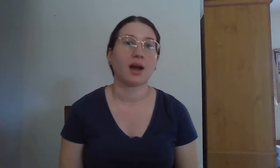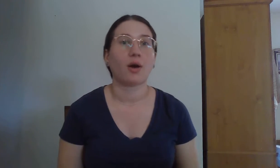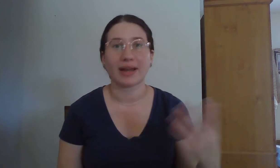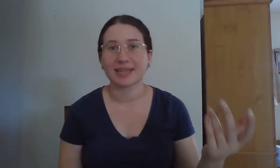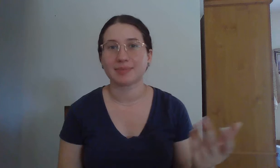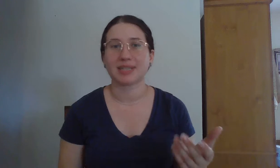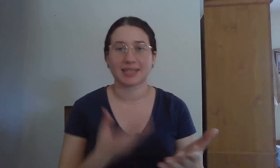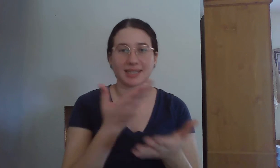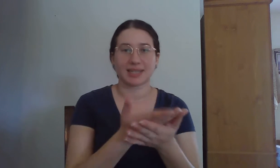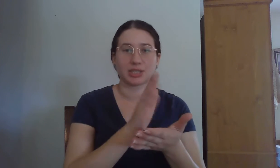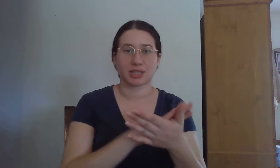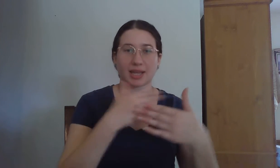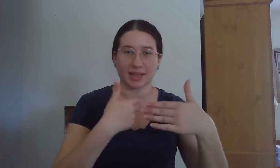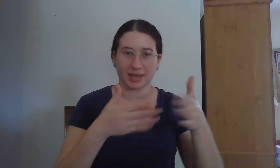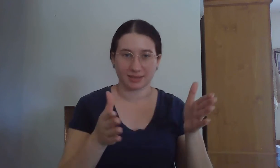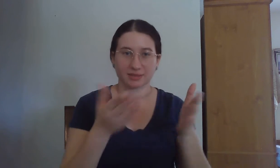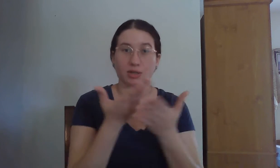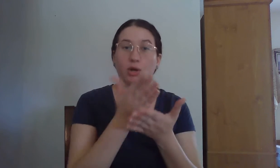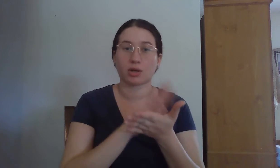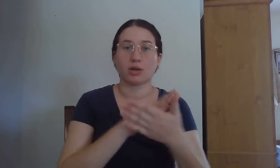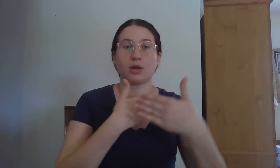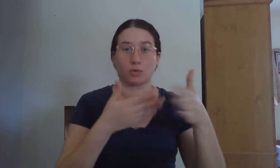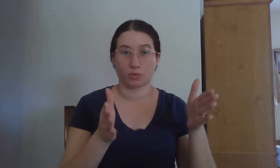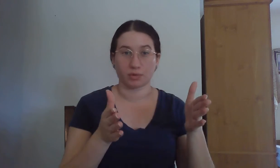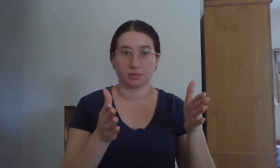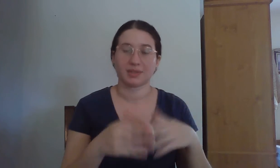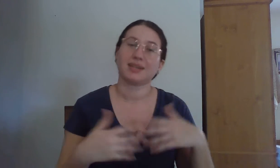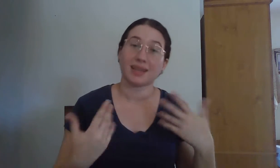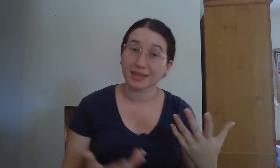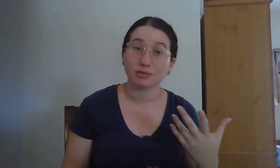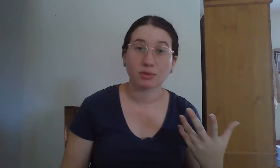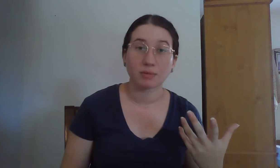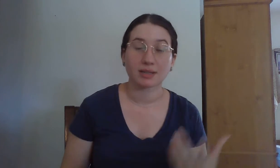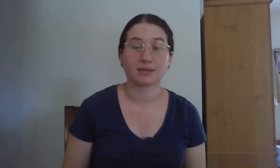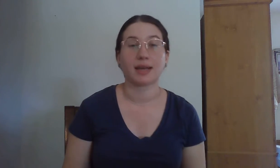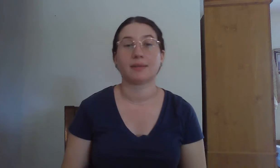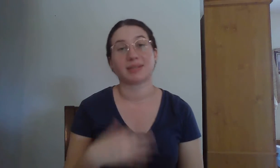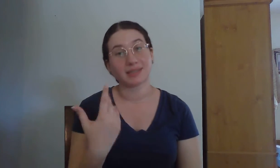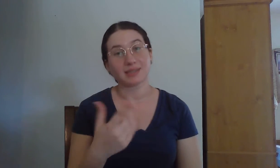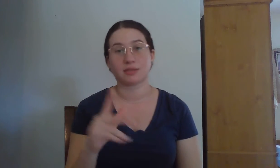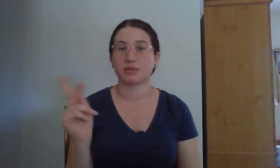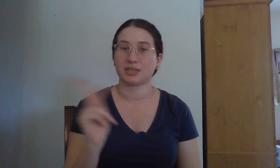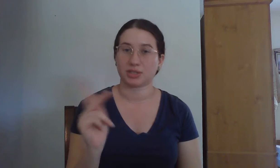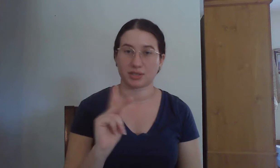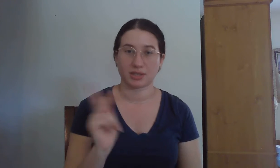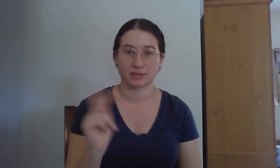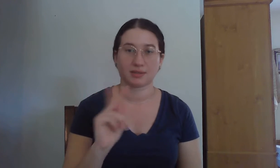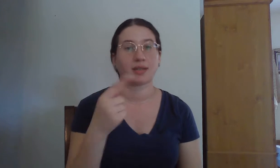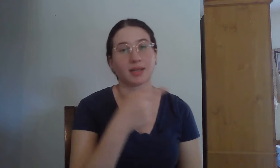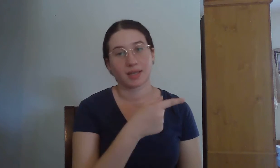Oh, I kept signing kitchen like this, cook, room. And that is one way to sign it, but an easier way is just this,